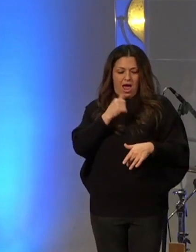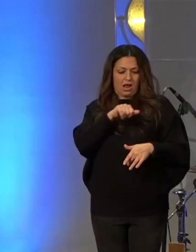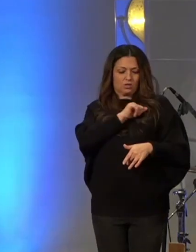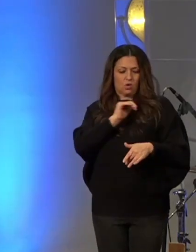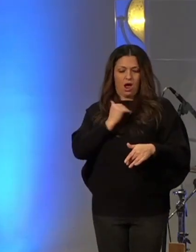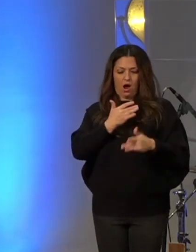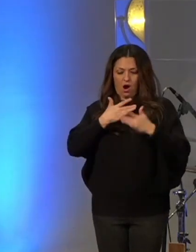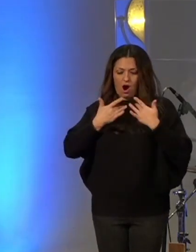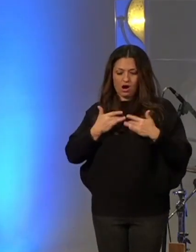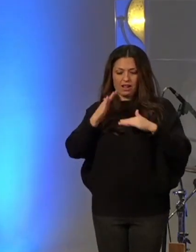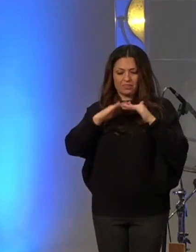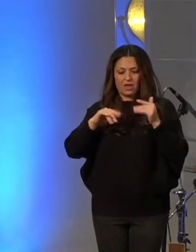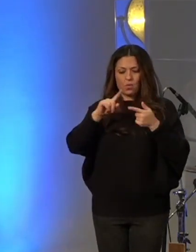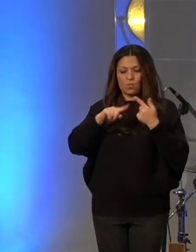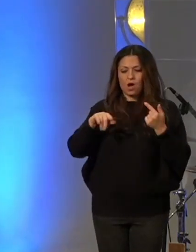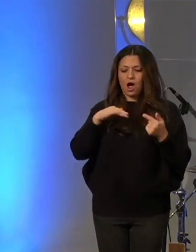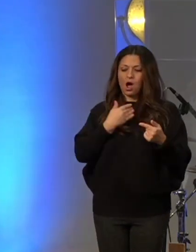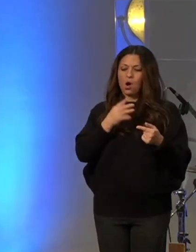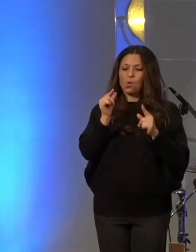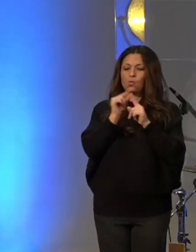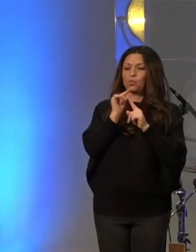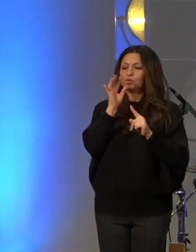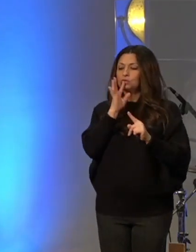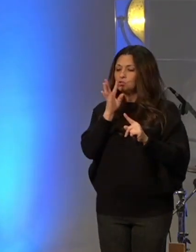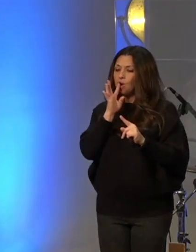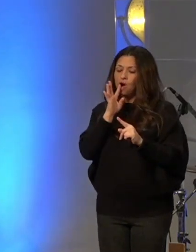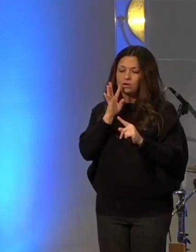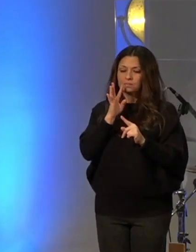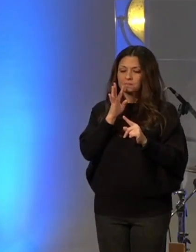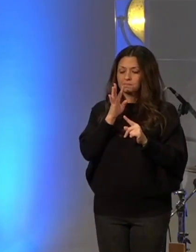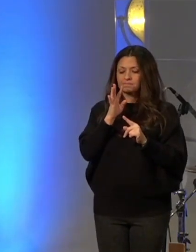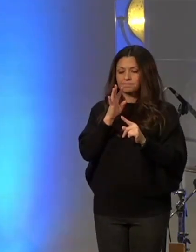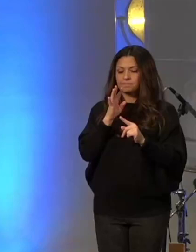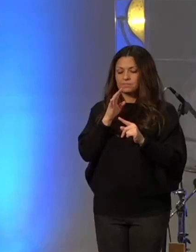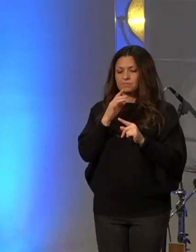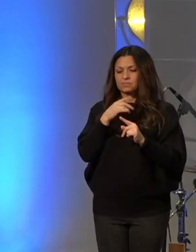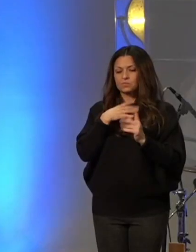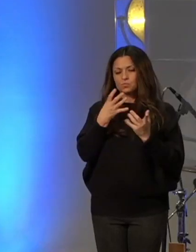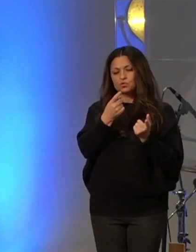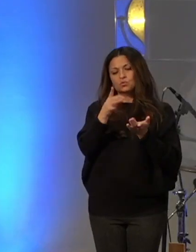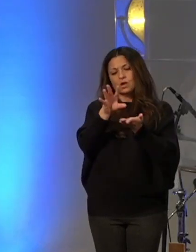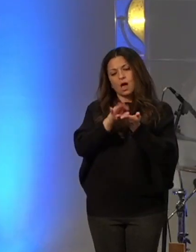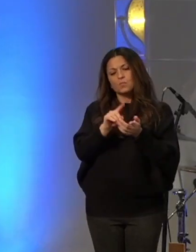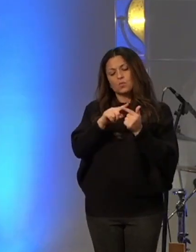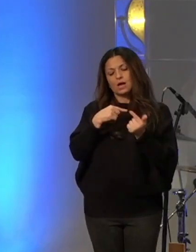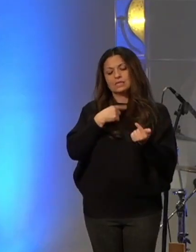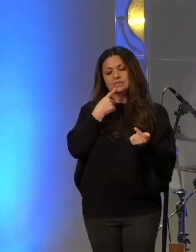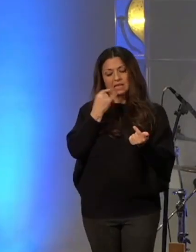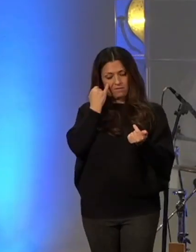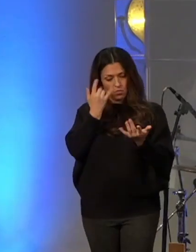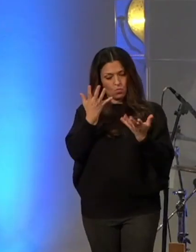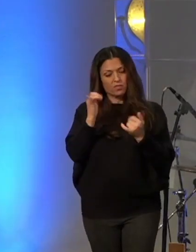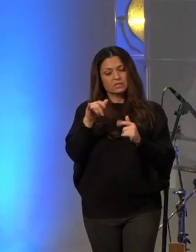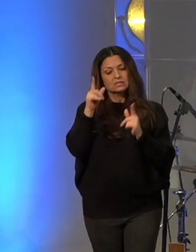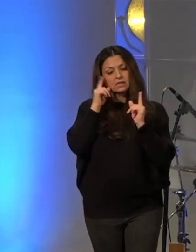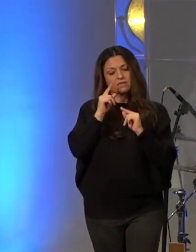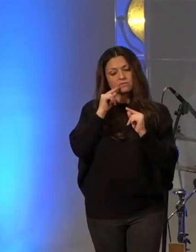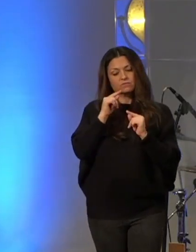ask you where you are. Won't you just repeat after me as we tell Jesus you'd like this gift? Lord Jesus,